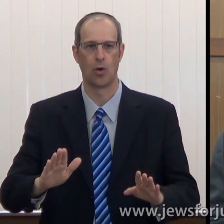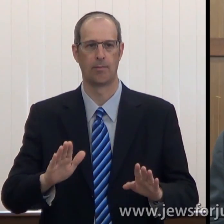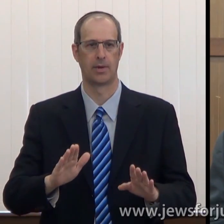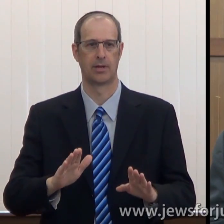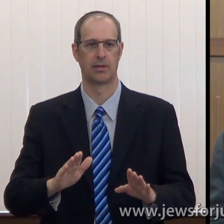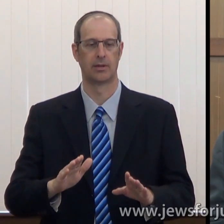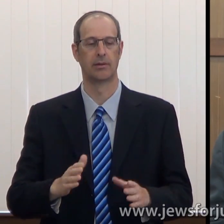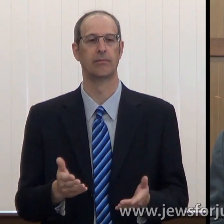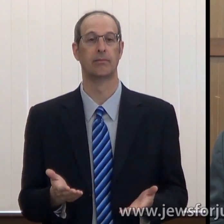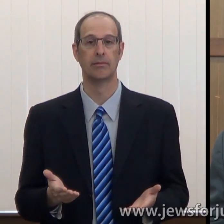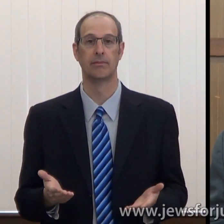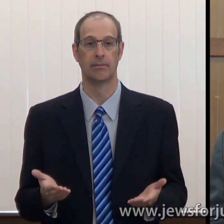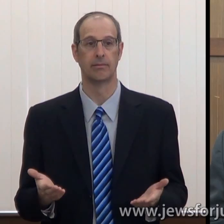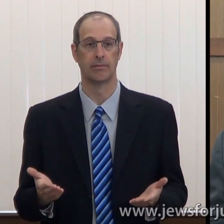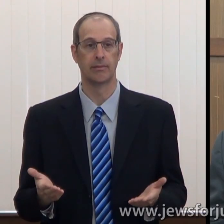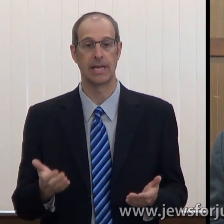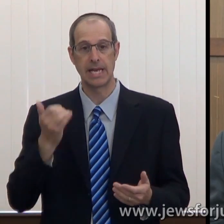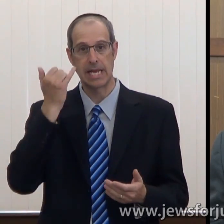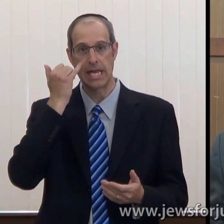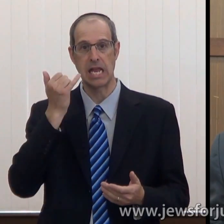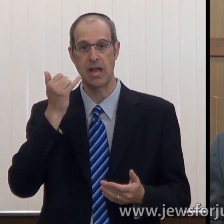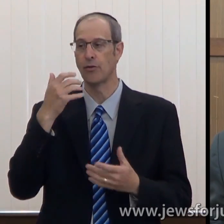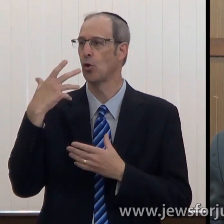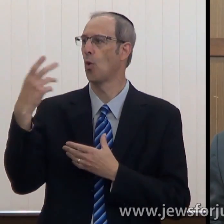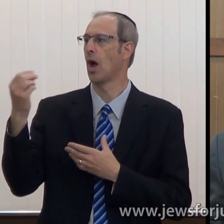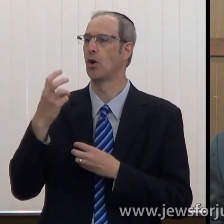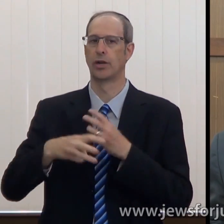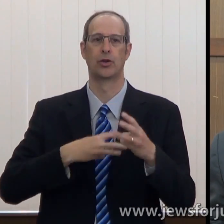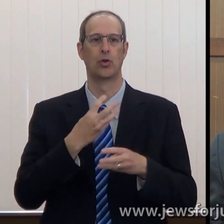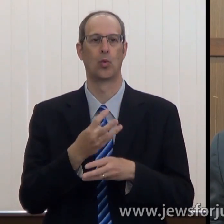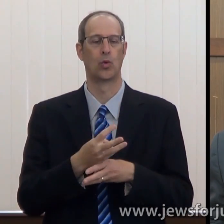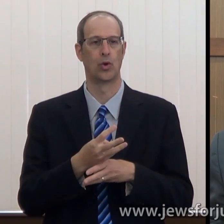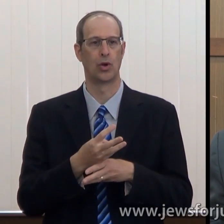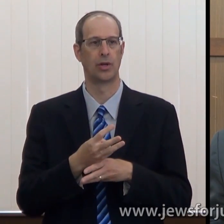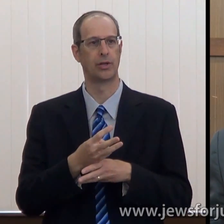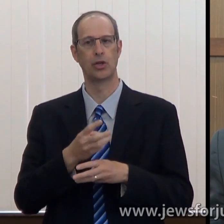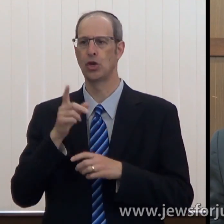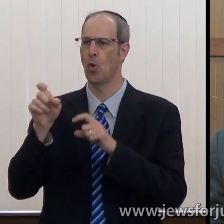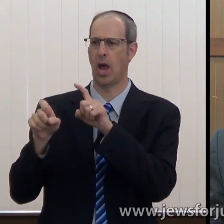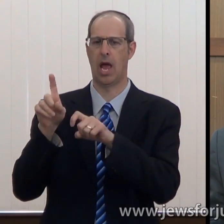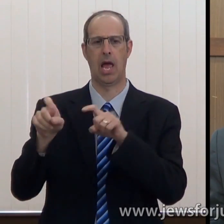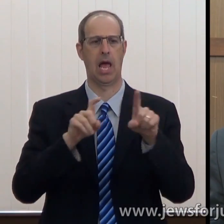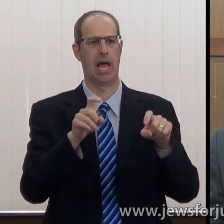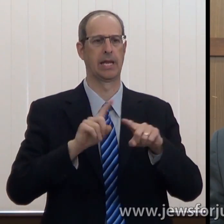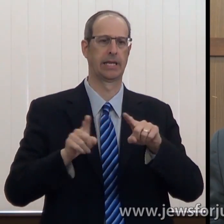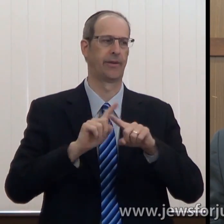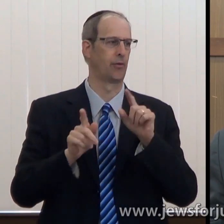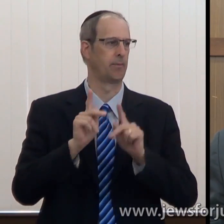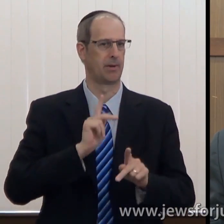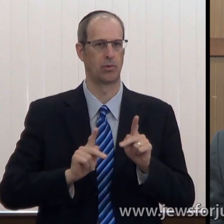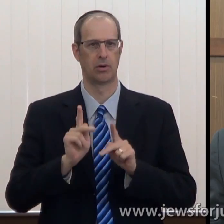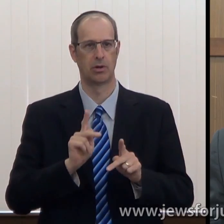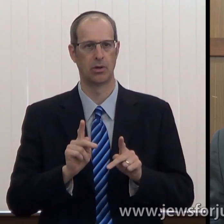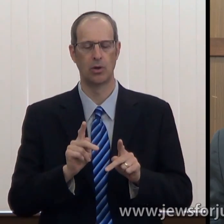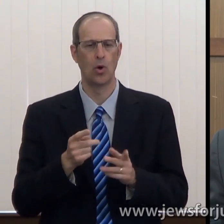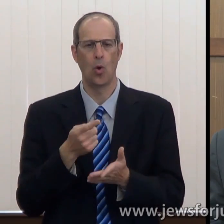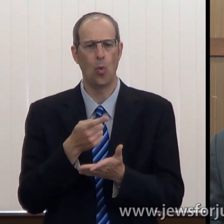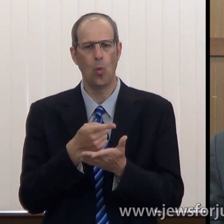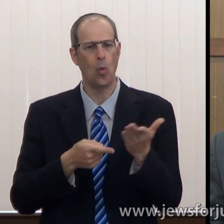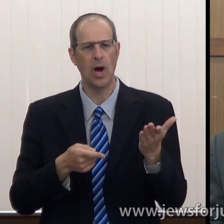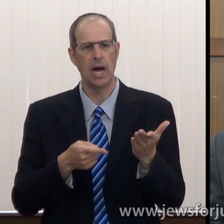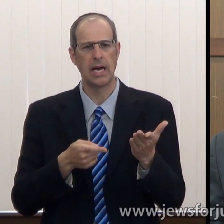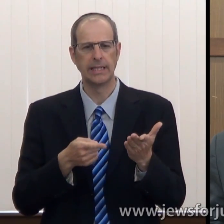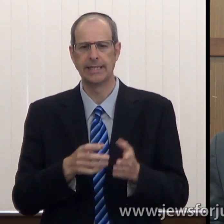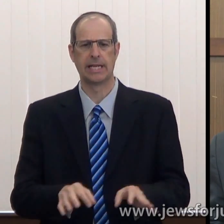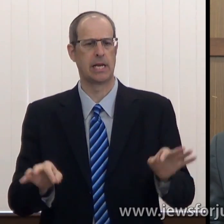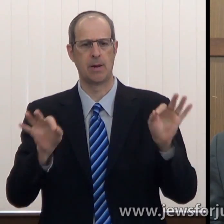Now, if you go into the world and you ask people what is the one Hebrew